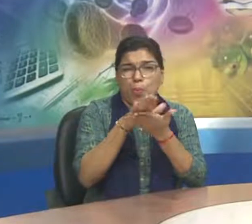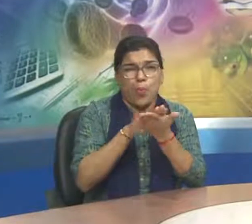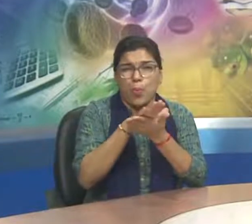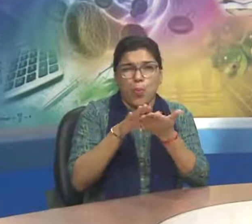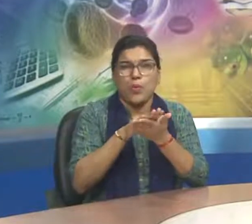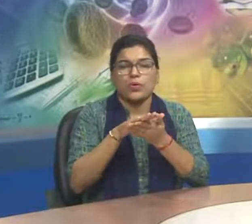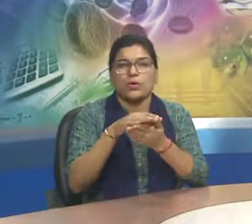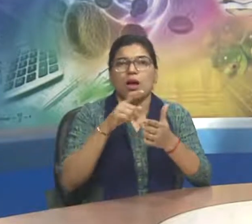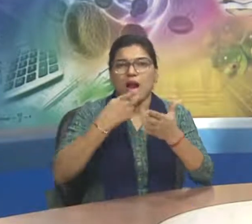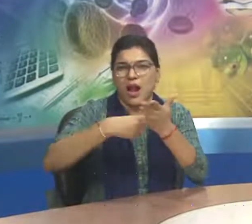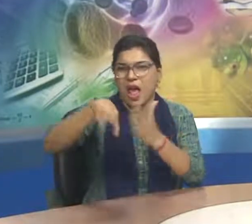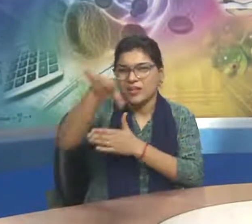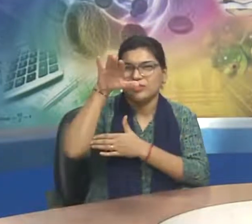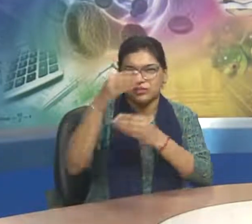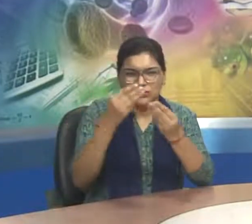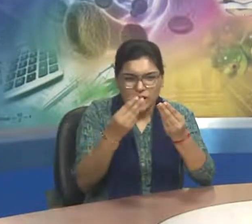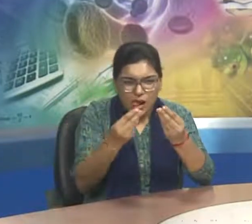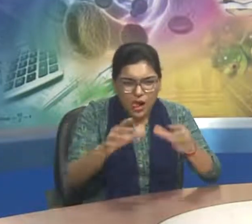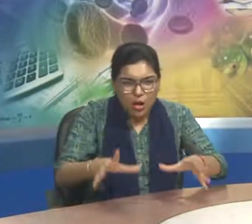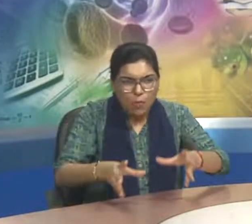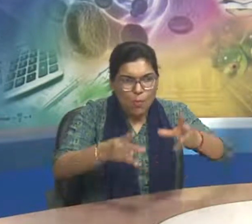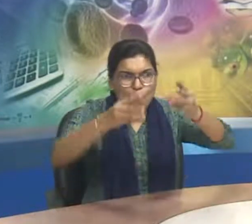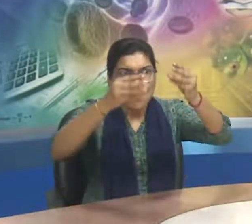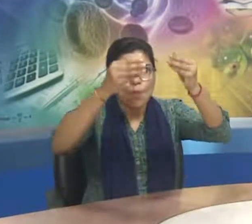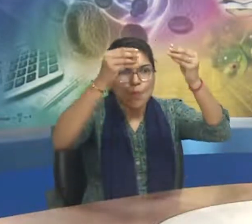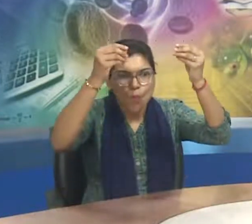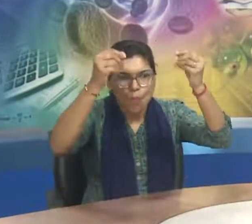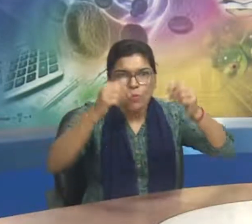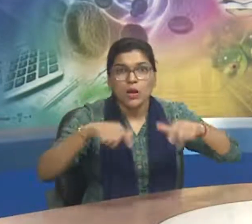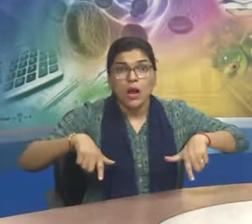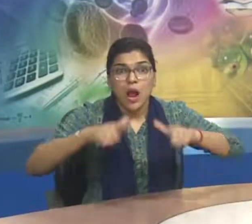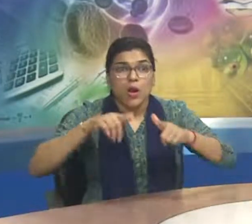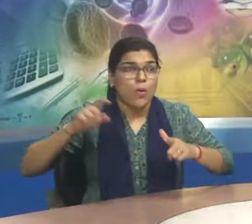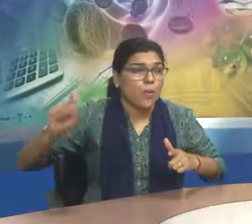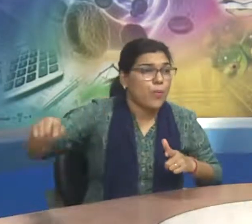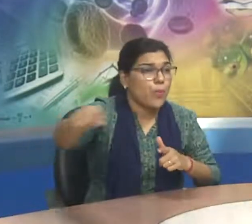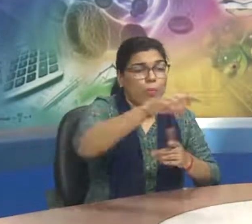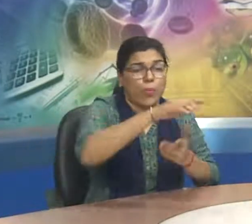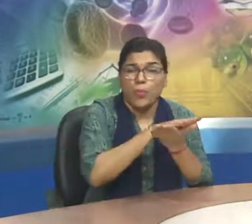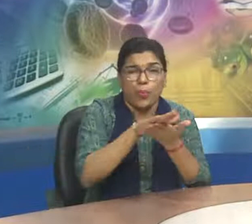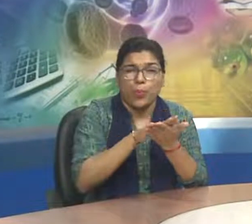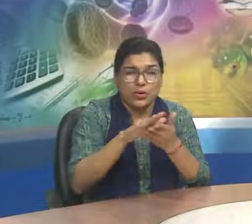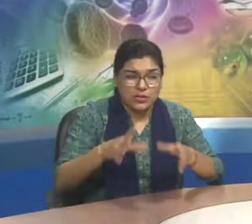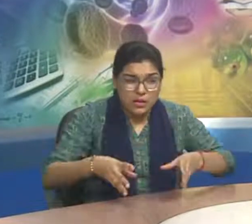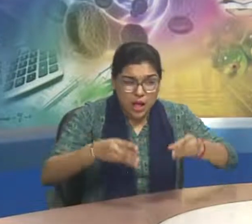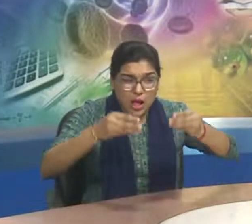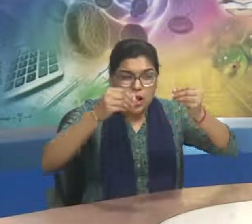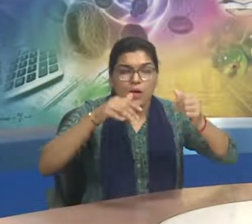forests and swamps? So we humans not only make our homes in these land areas,